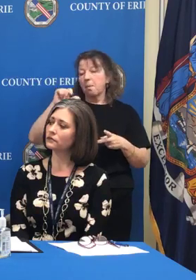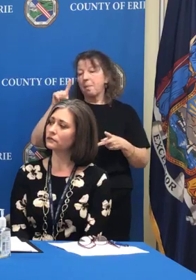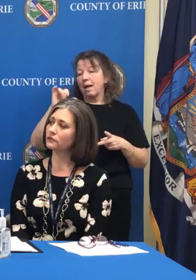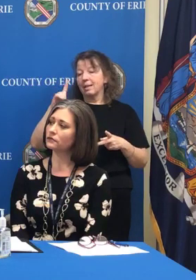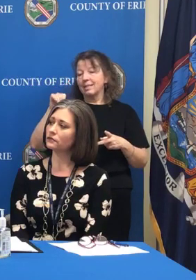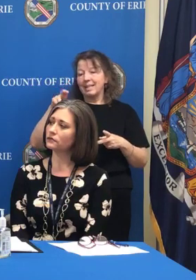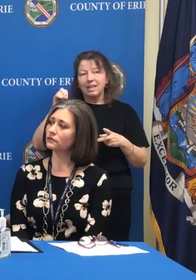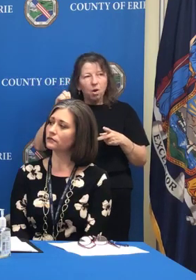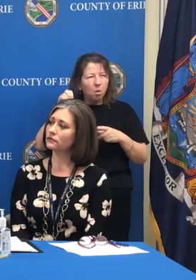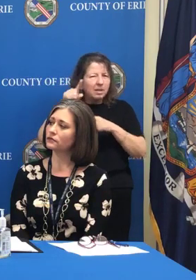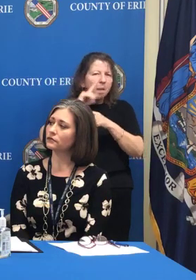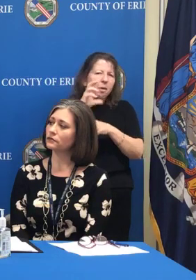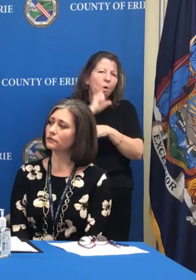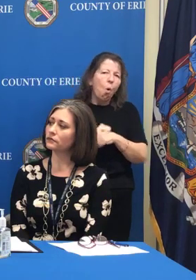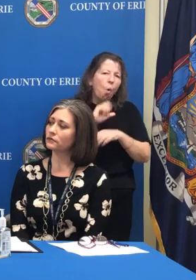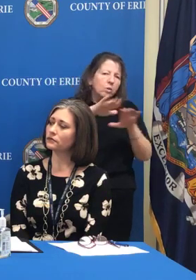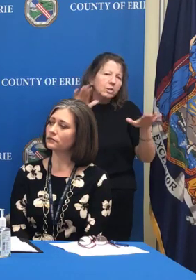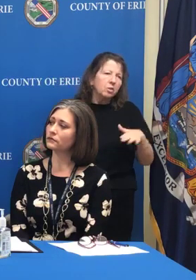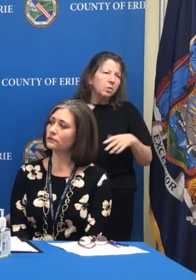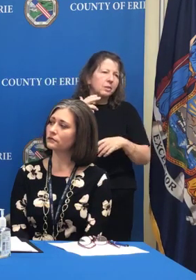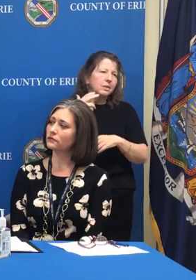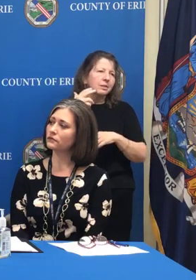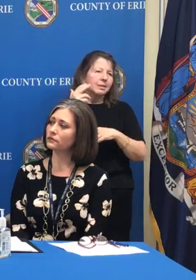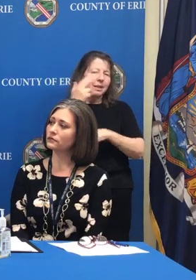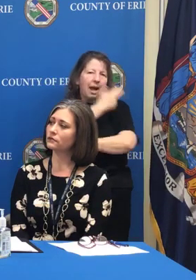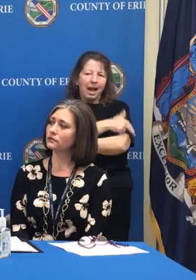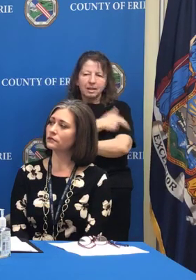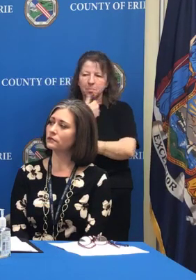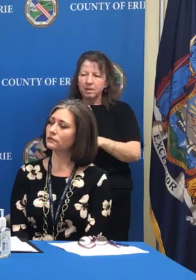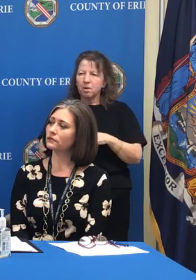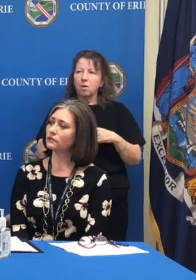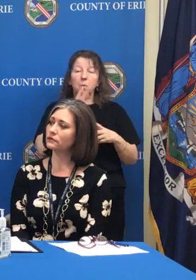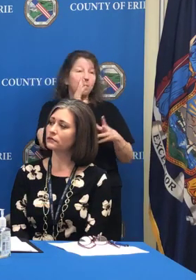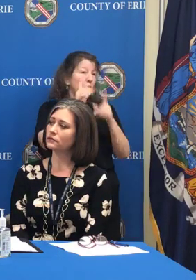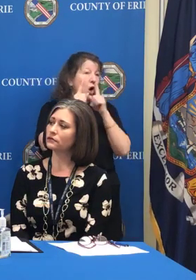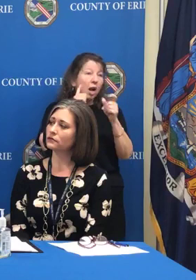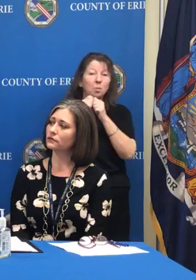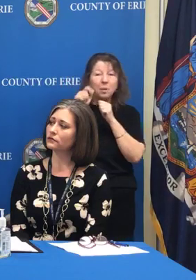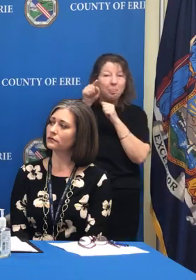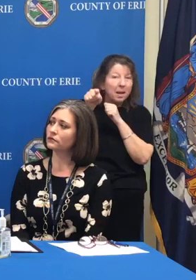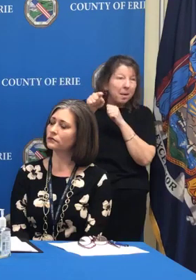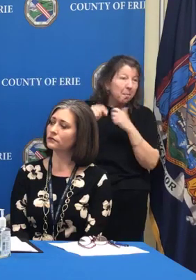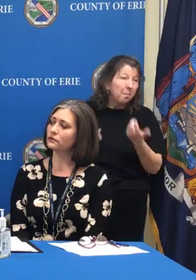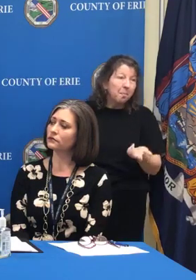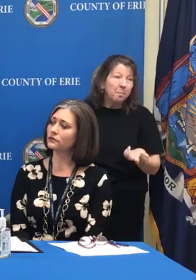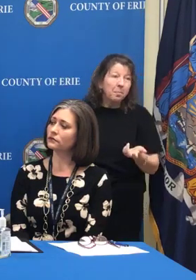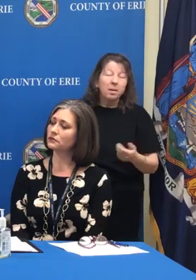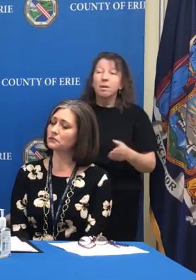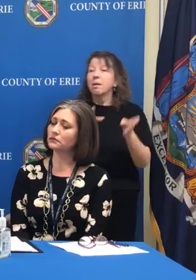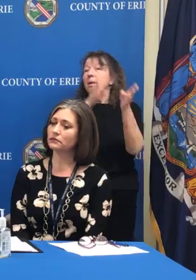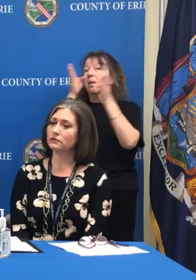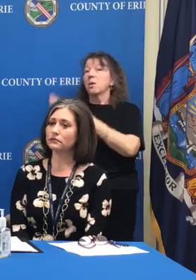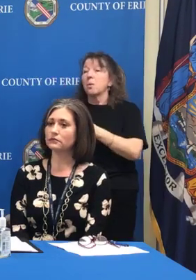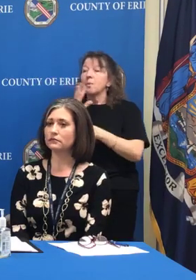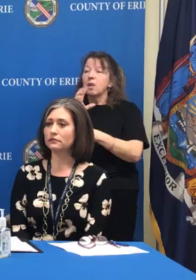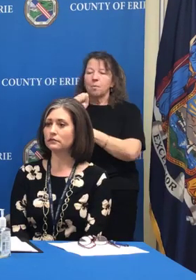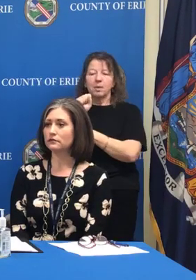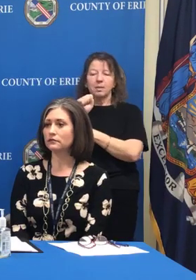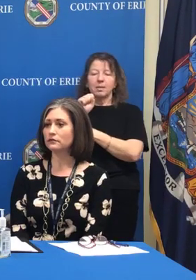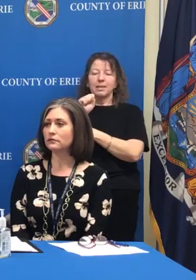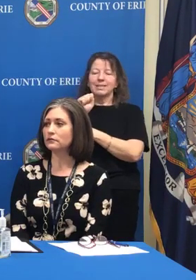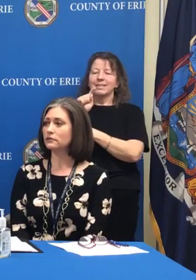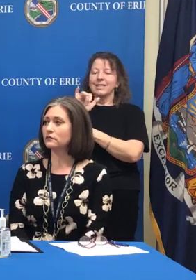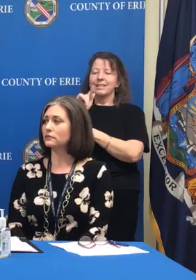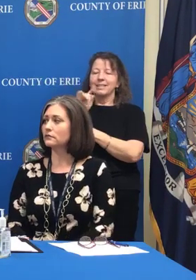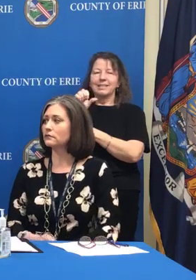to Old Children's Hospital, Billy Palladino. We've had conversations with Mr. Stimson regarding